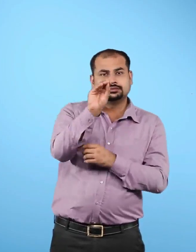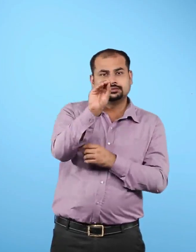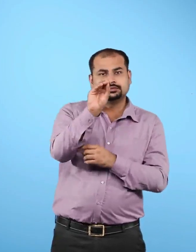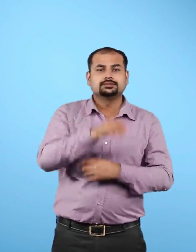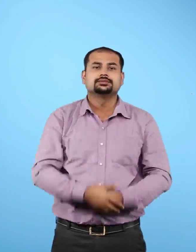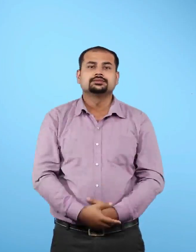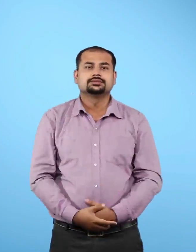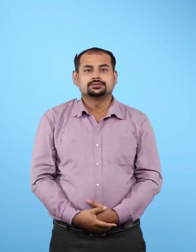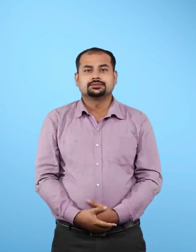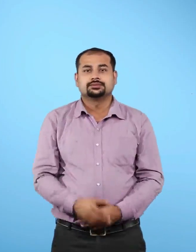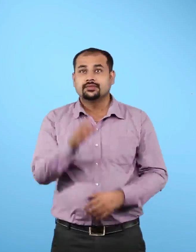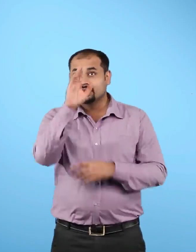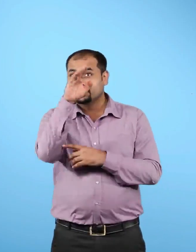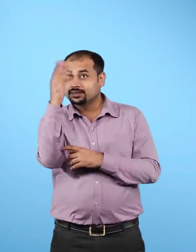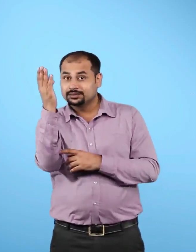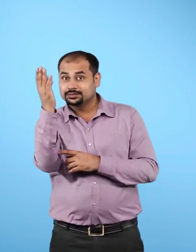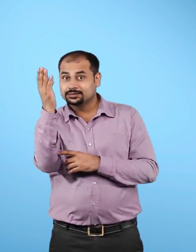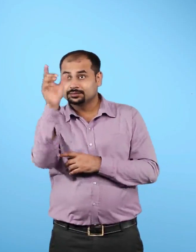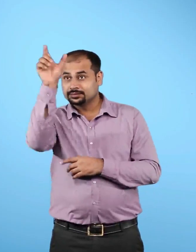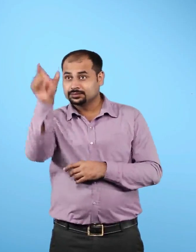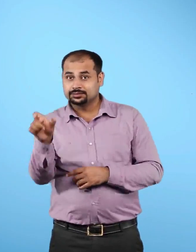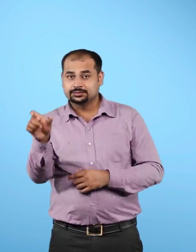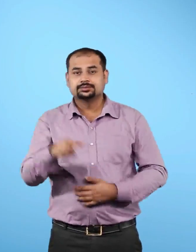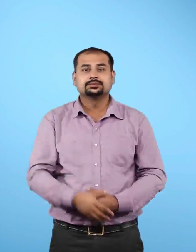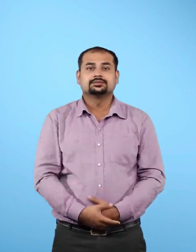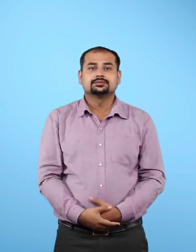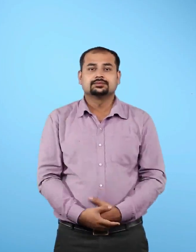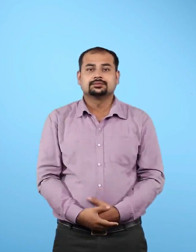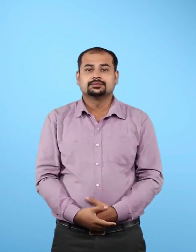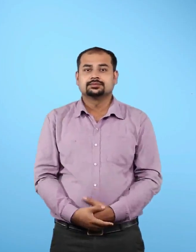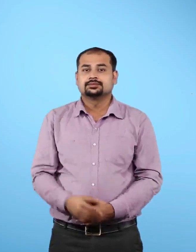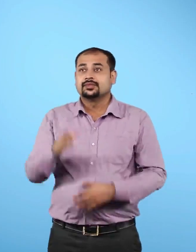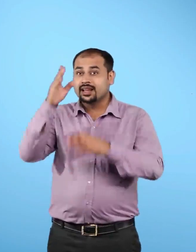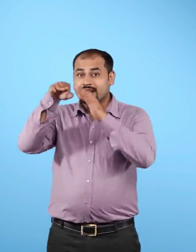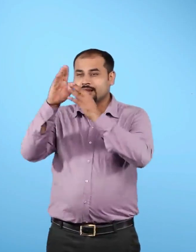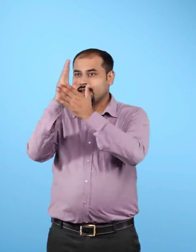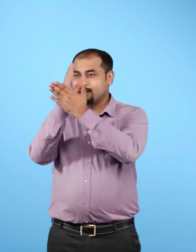Width. Column 3 is again having 2 sub-columns.